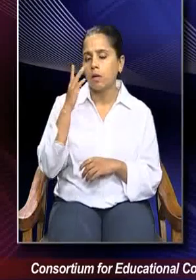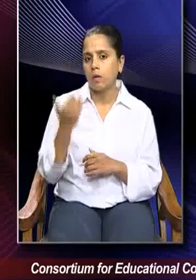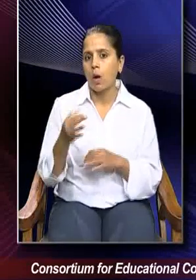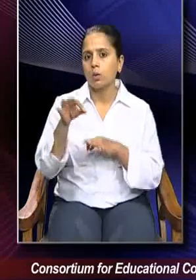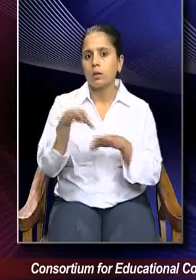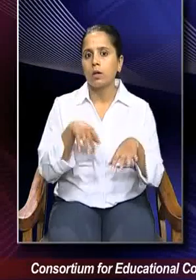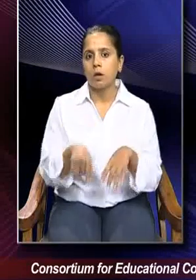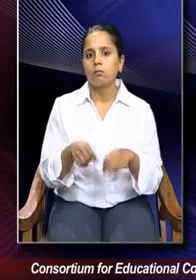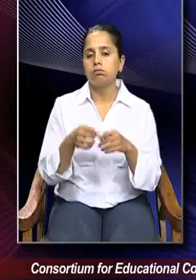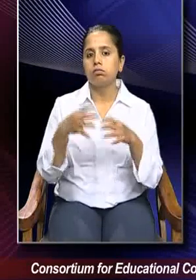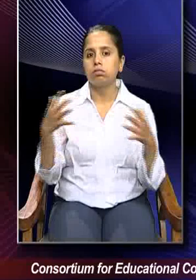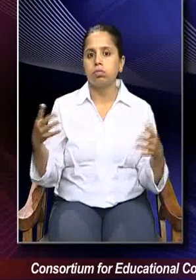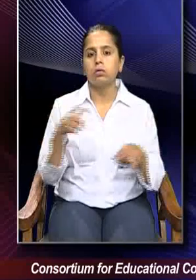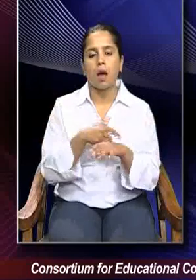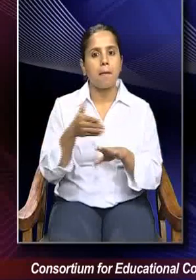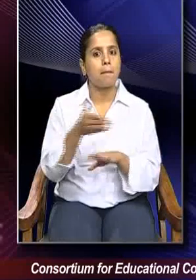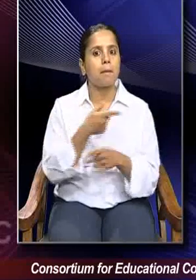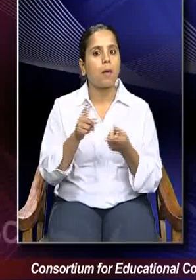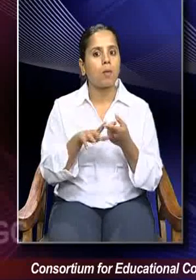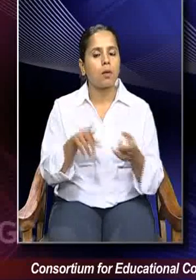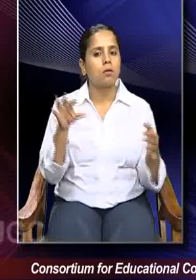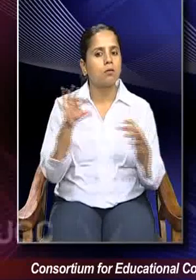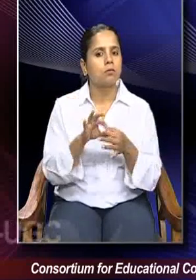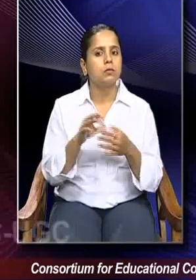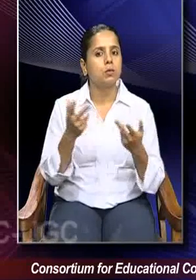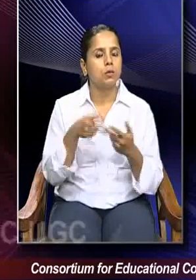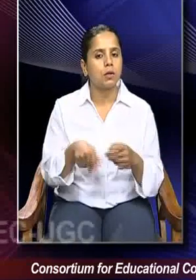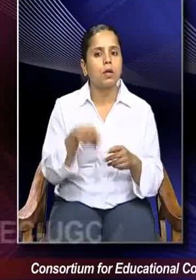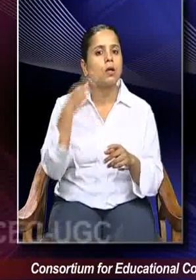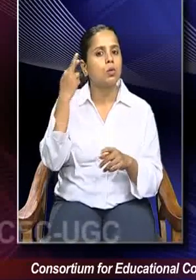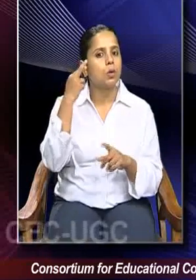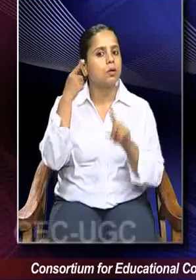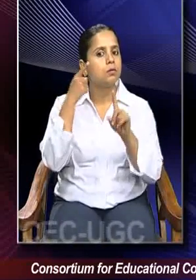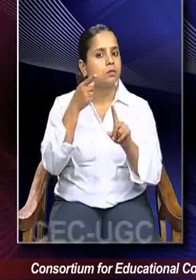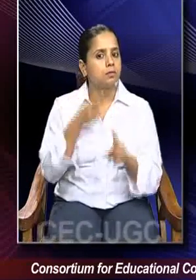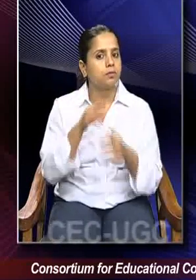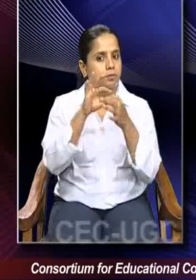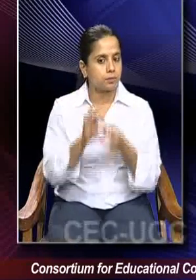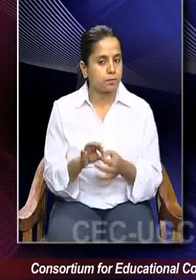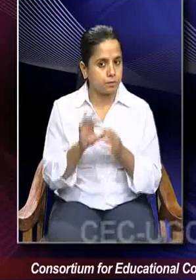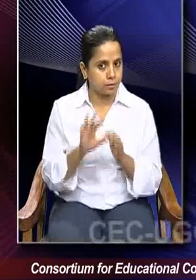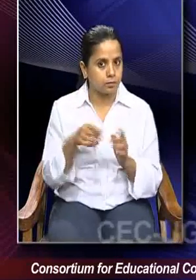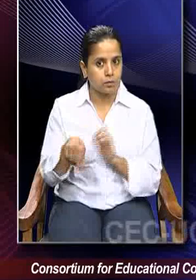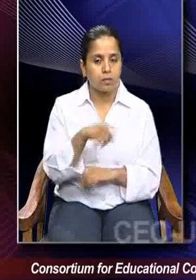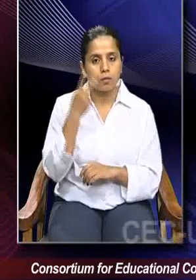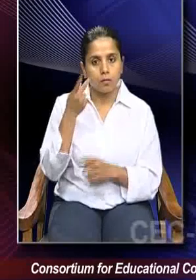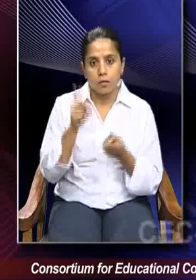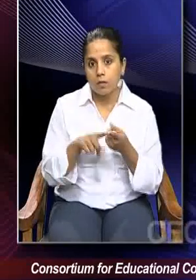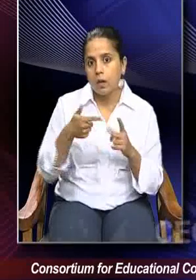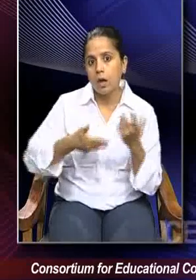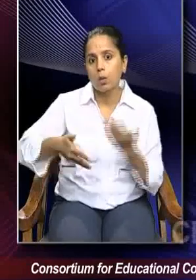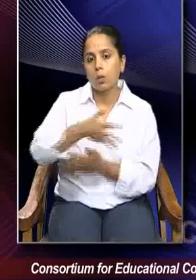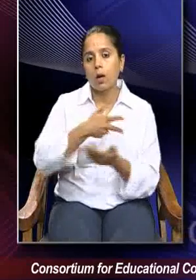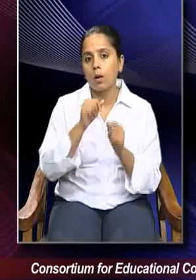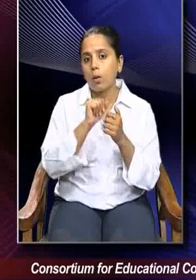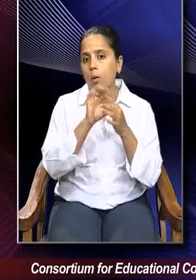have grown over the period and what are the linkages of factors which are responsible for affecting the environmental status of